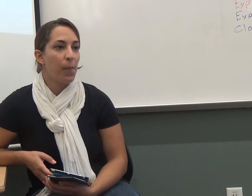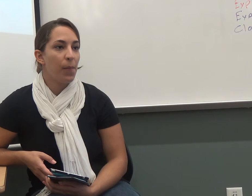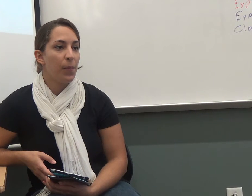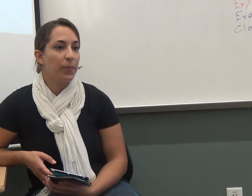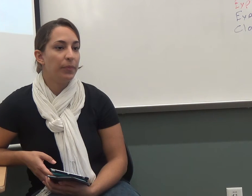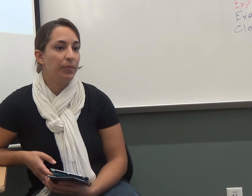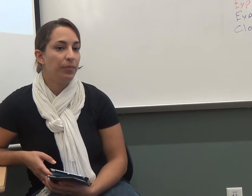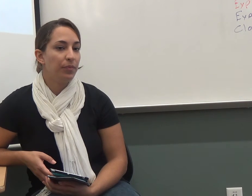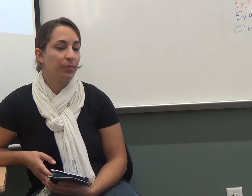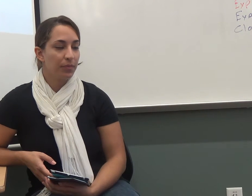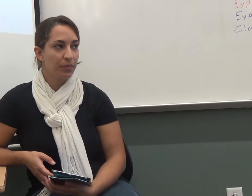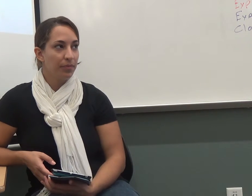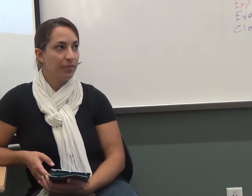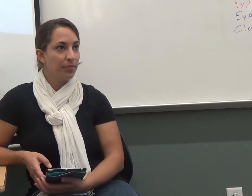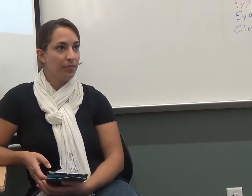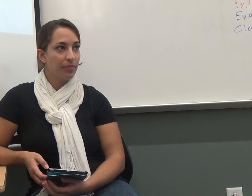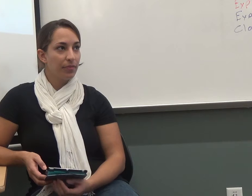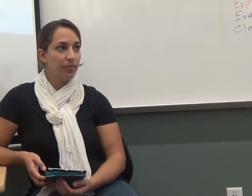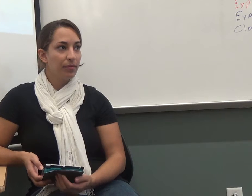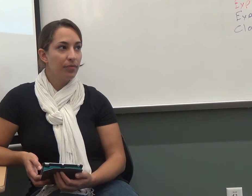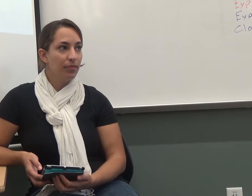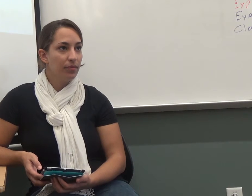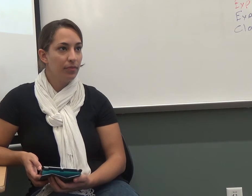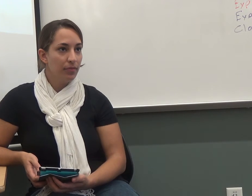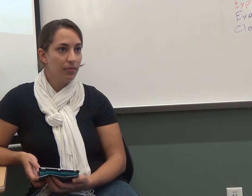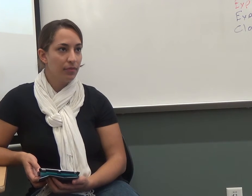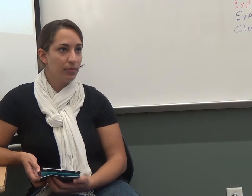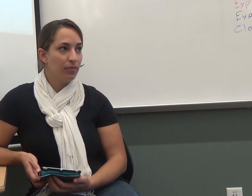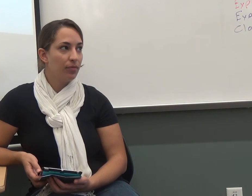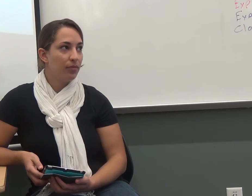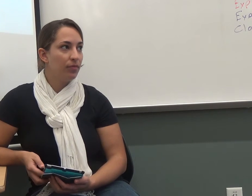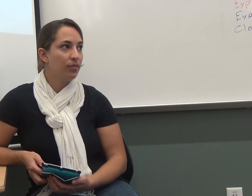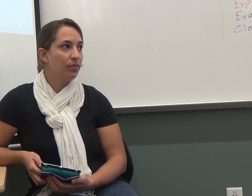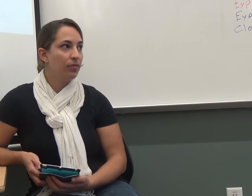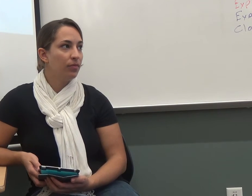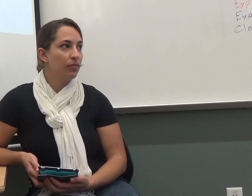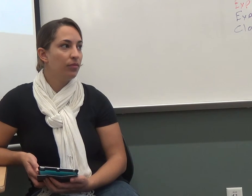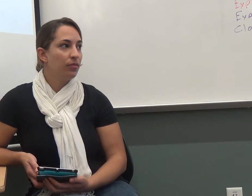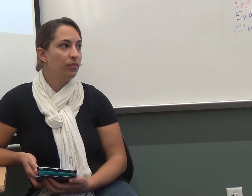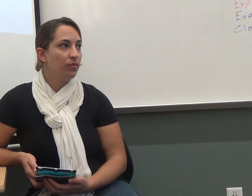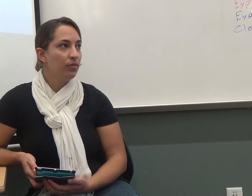know. Okay, where's your meeting at? Are you in the library? Matt,